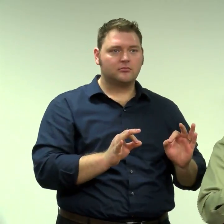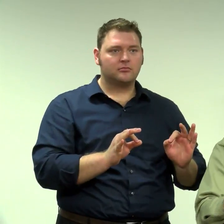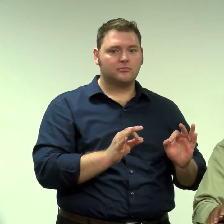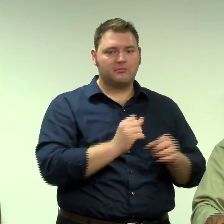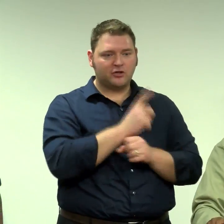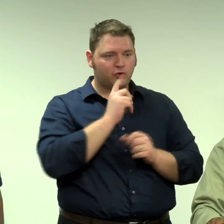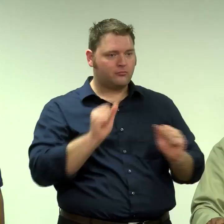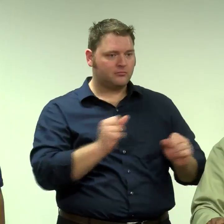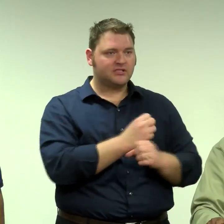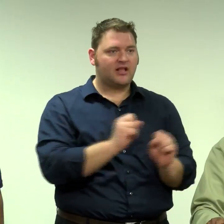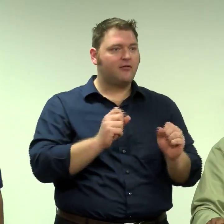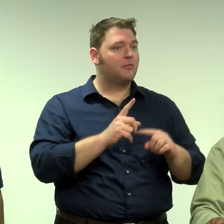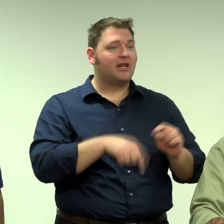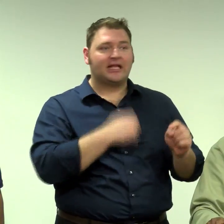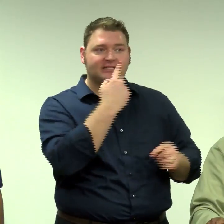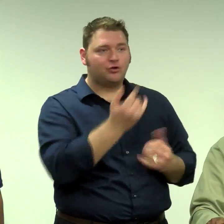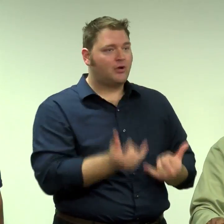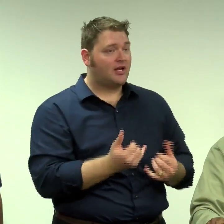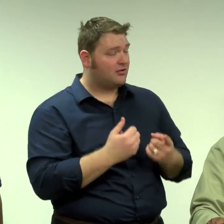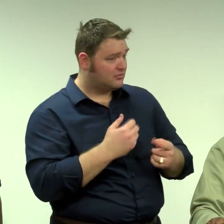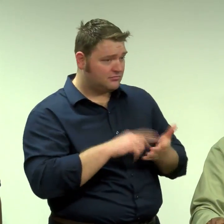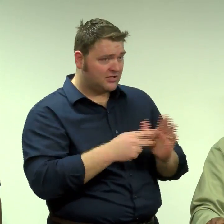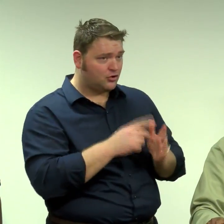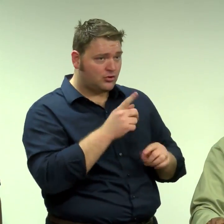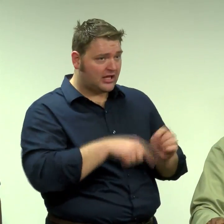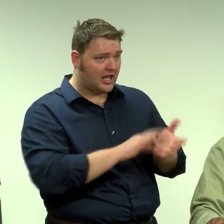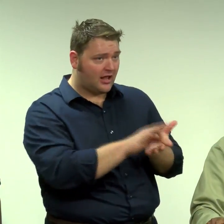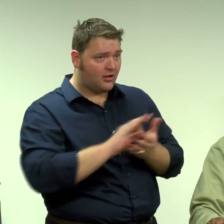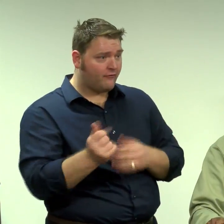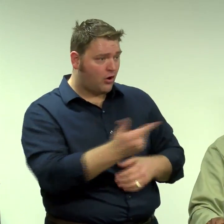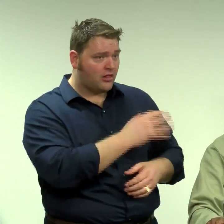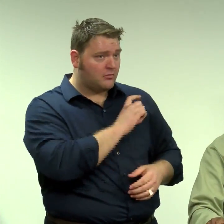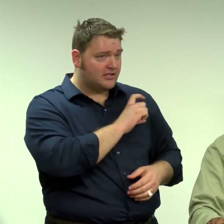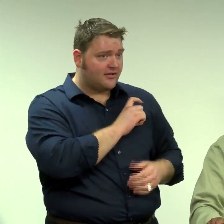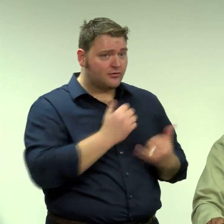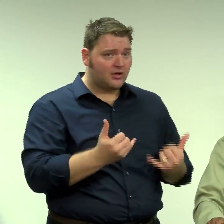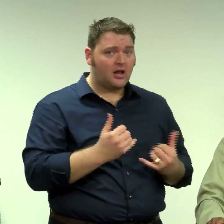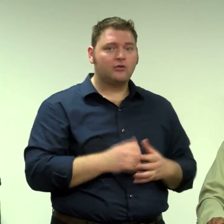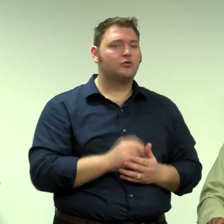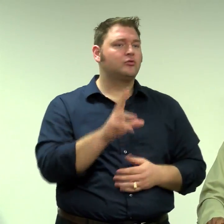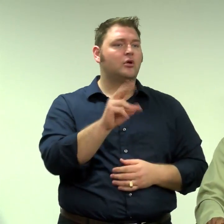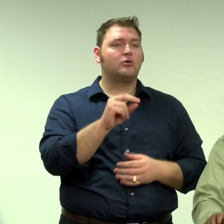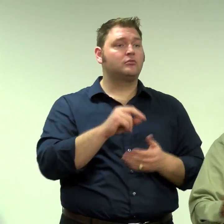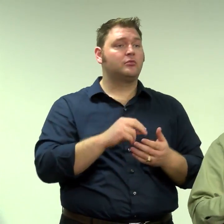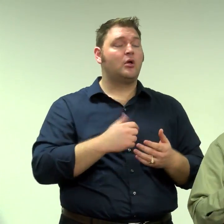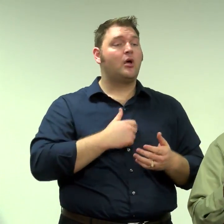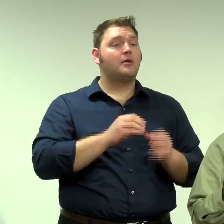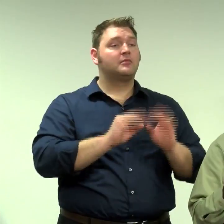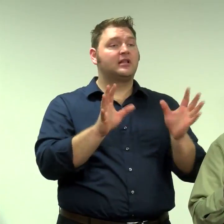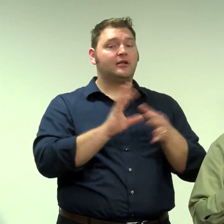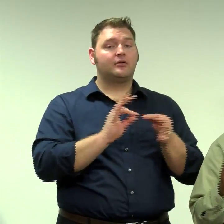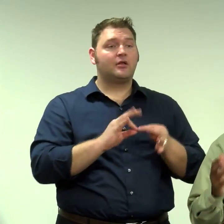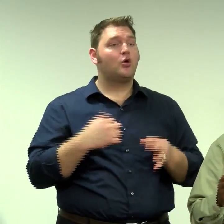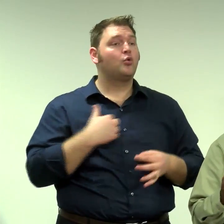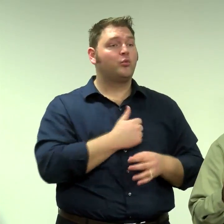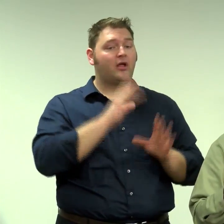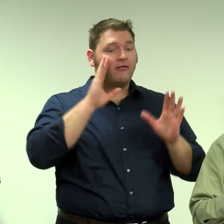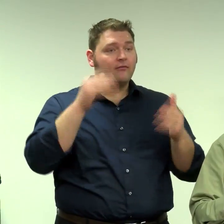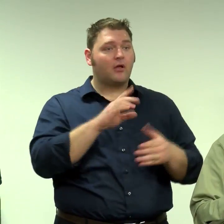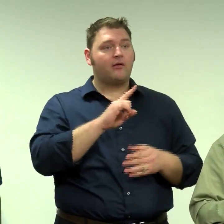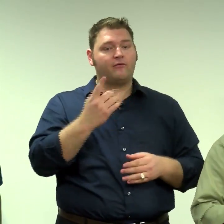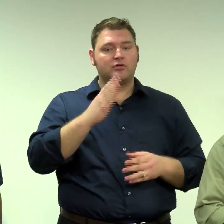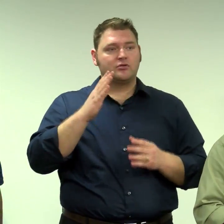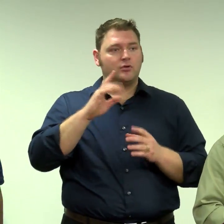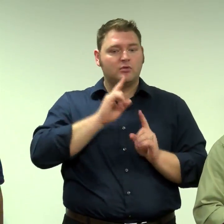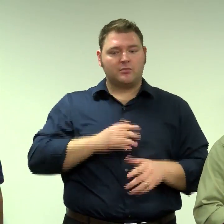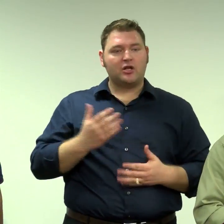I can't confirm at this time. So you can't account for all the police officers right now? No, what I'm saying is that I want to make sure that we know where all of our first responders